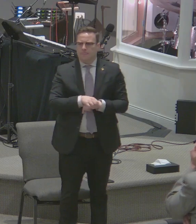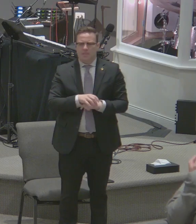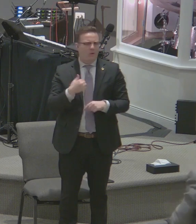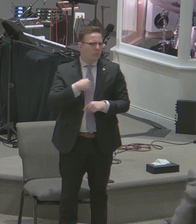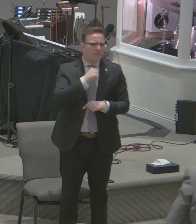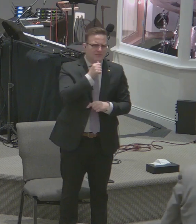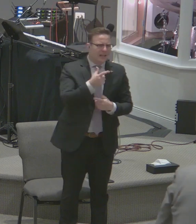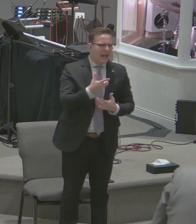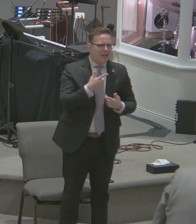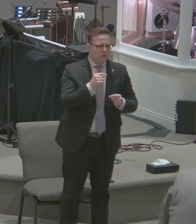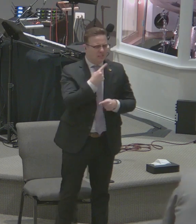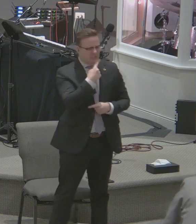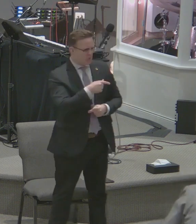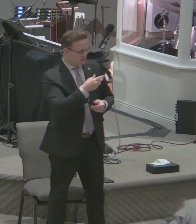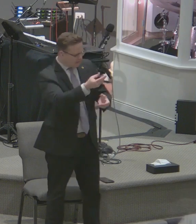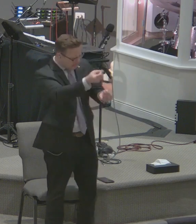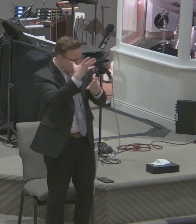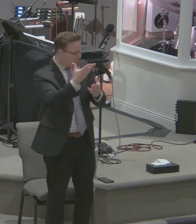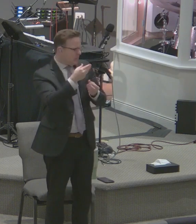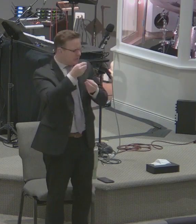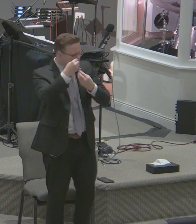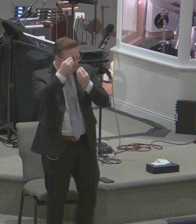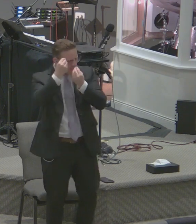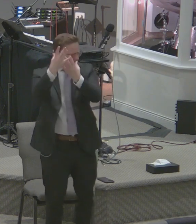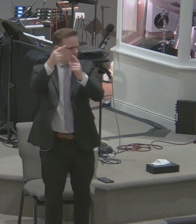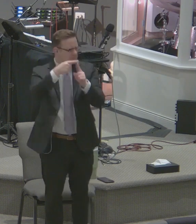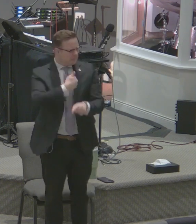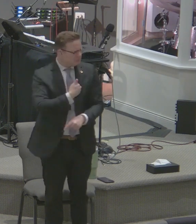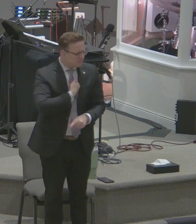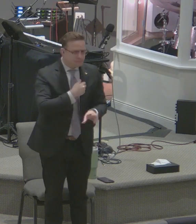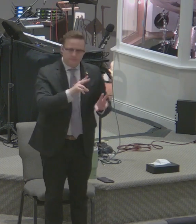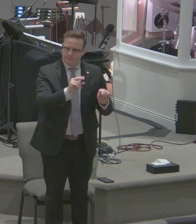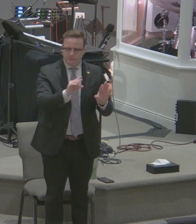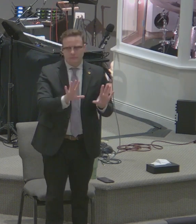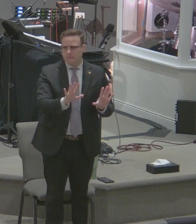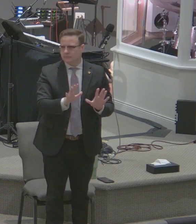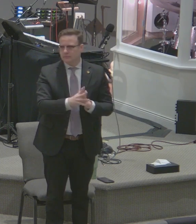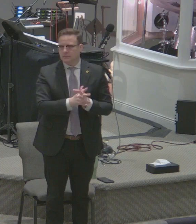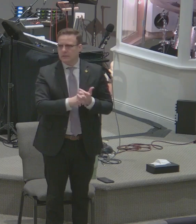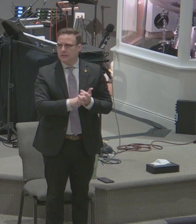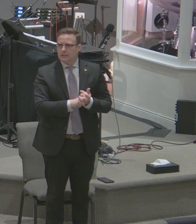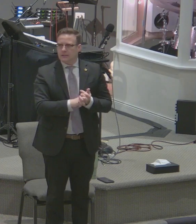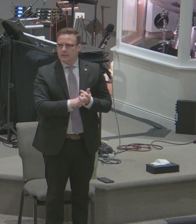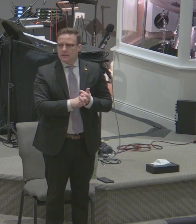We're not after submission to us. That's, oh my goodness.